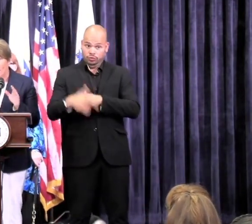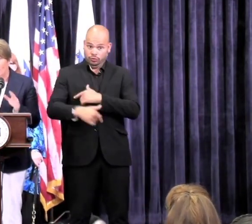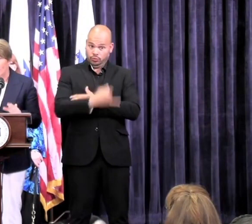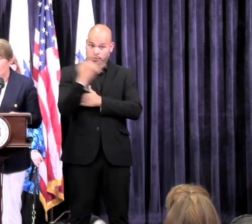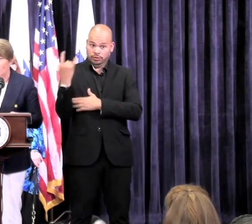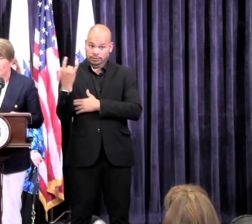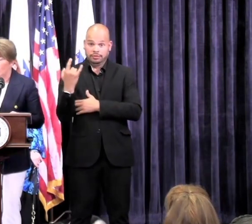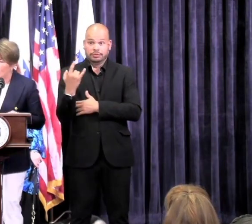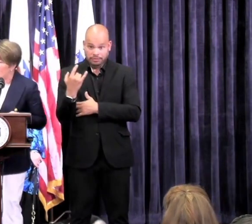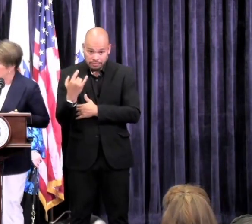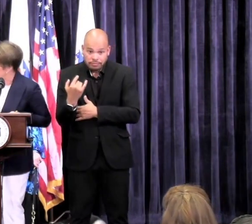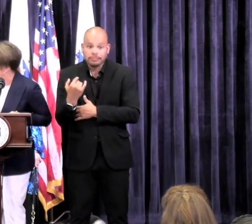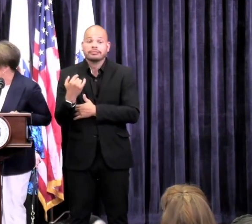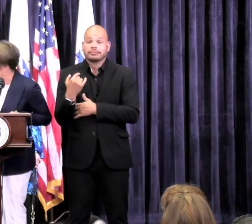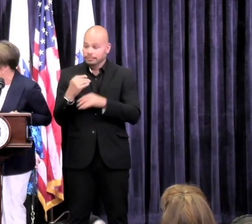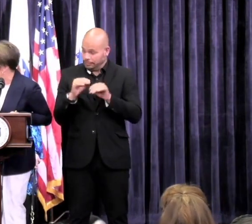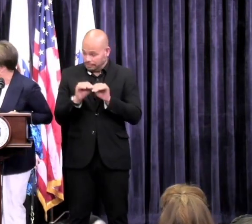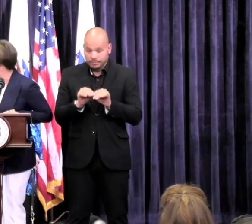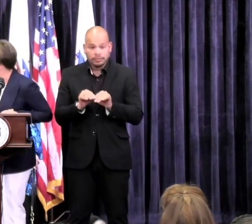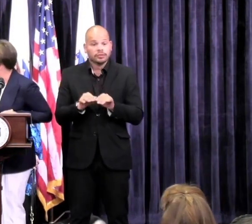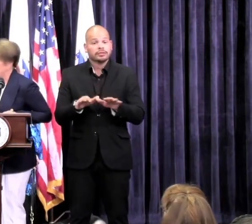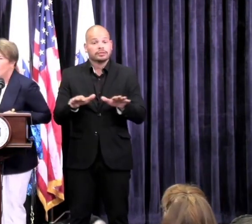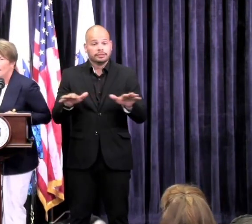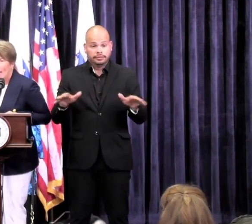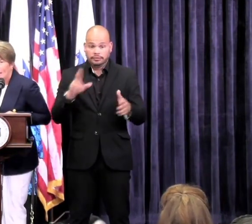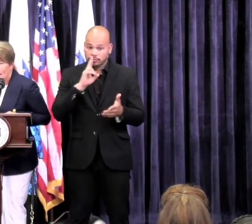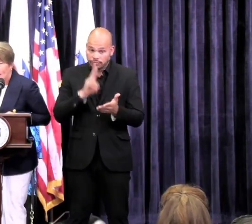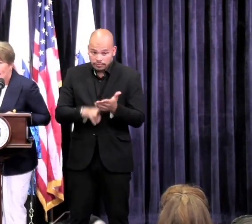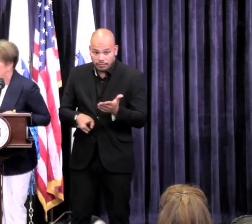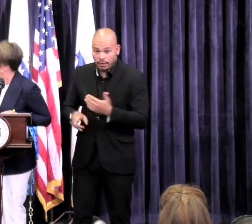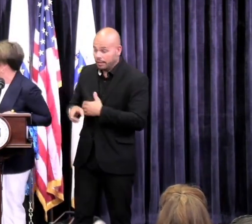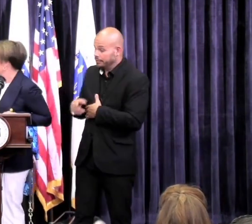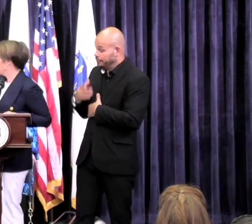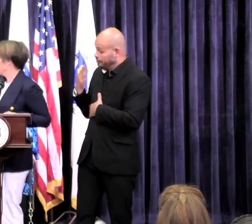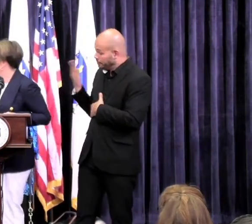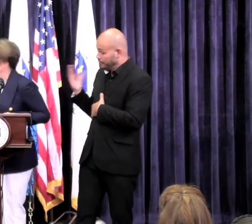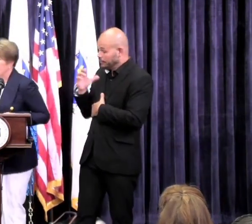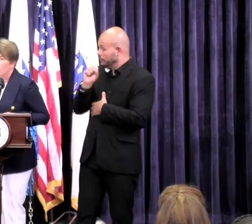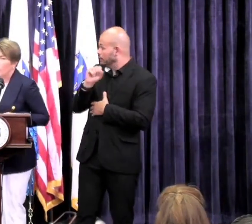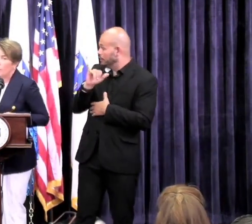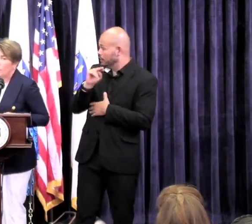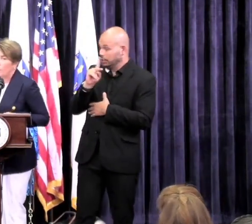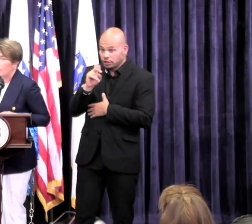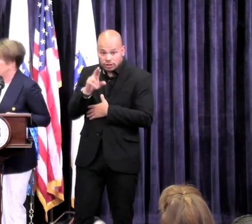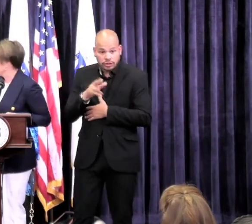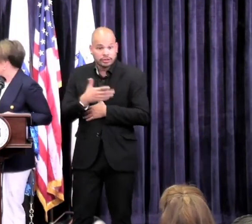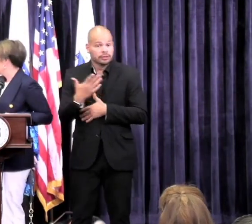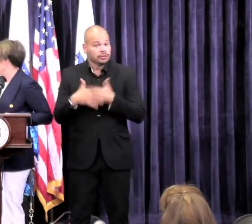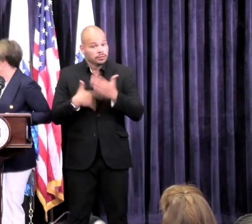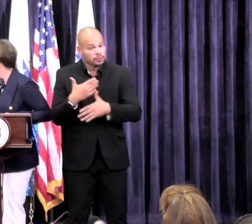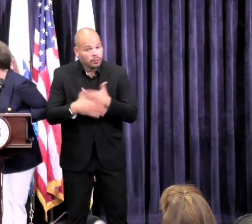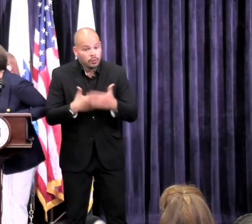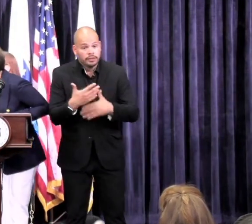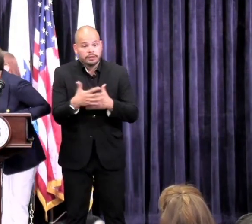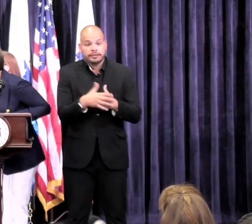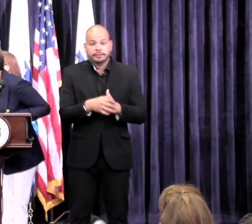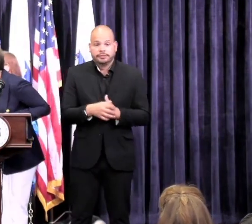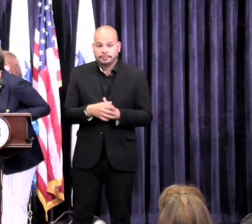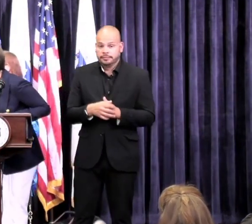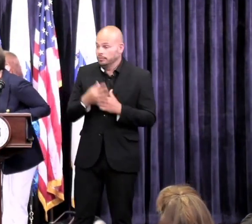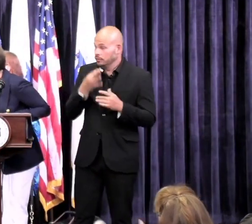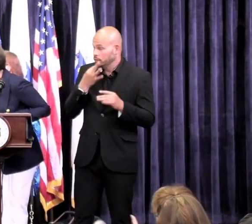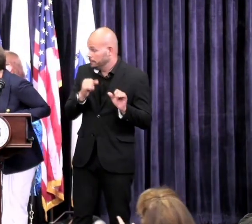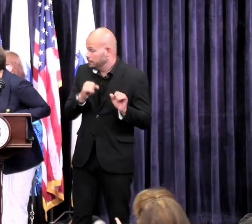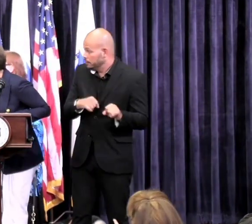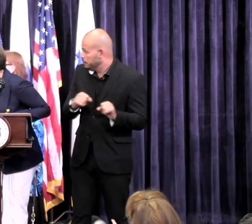getting everything going as quickly as possible um I don't know if we set an exact date yet um but it will it will be soon yes our goal is